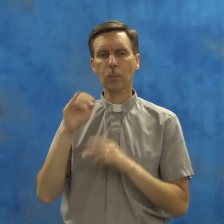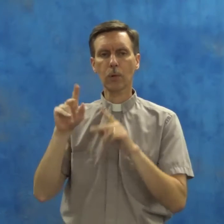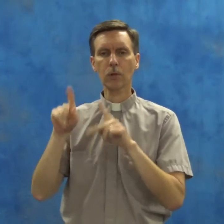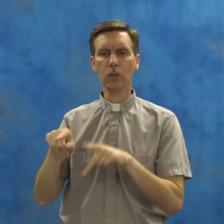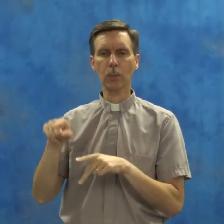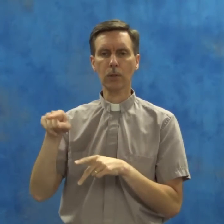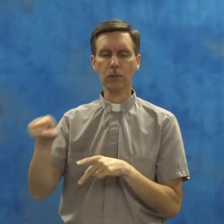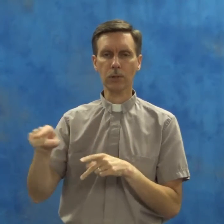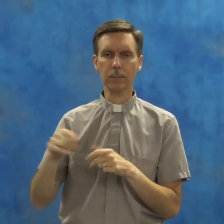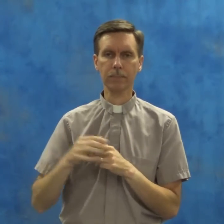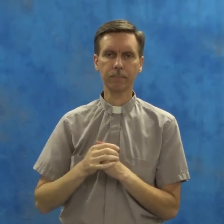suppose a person